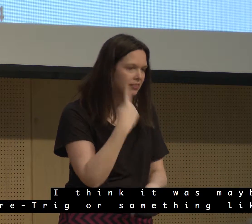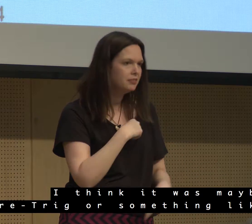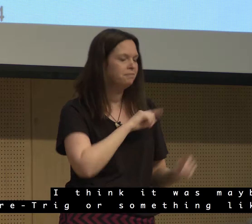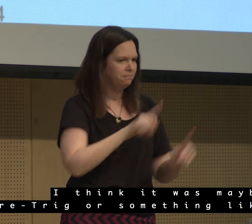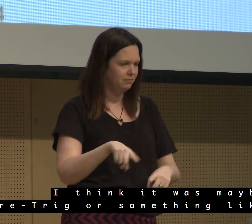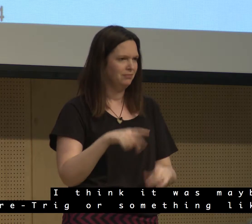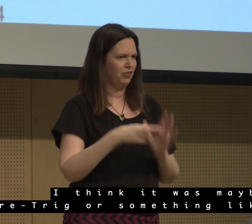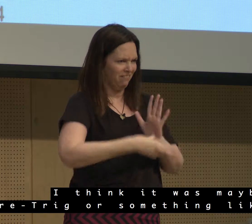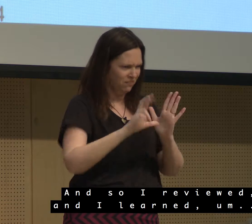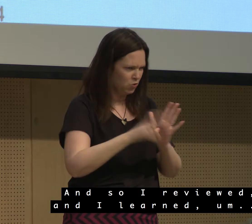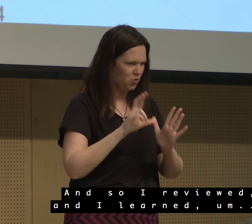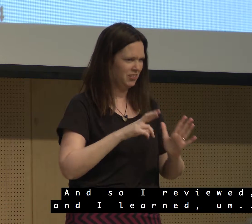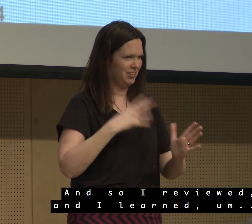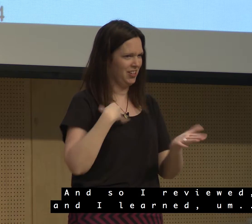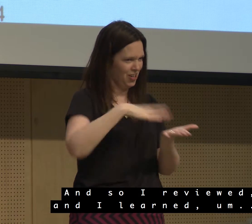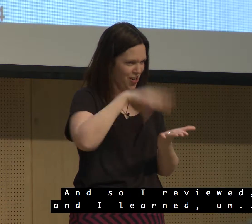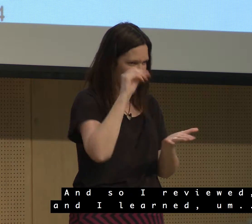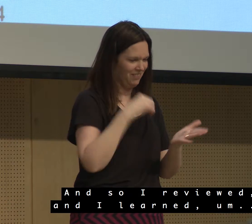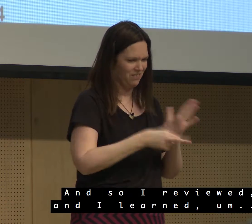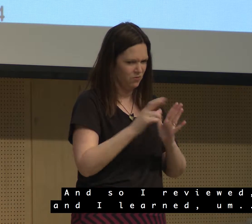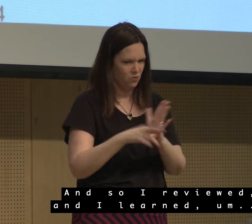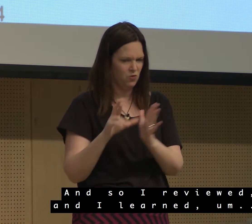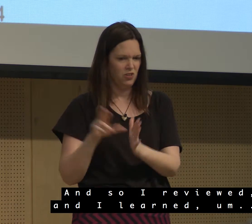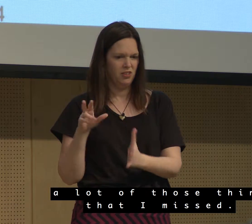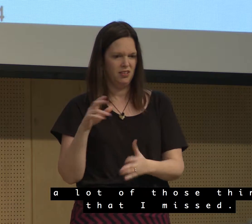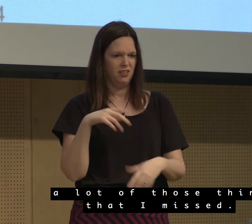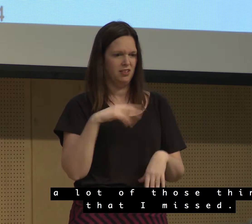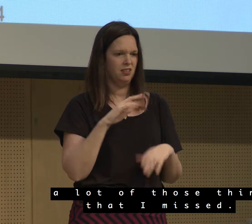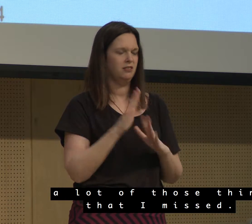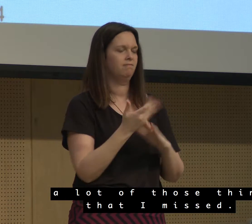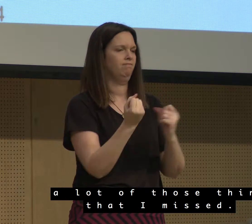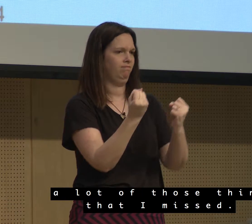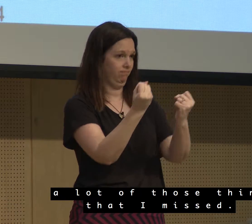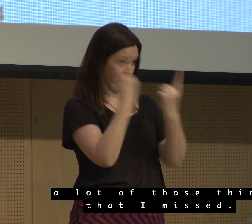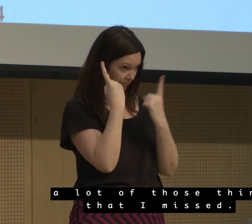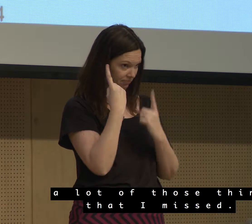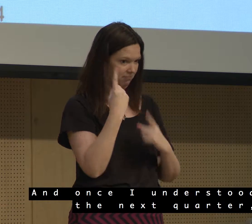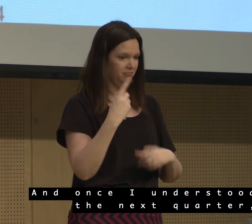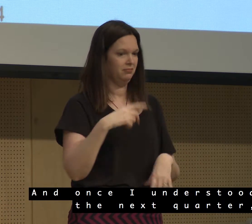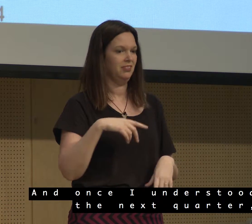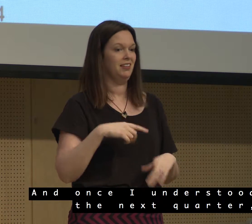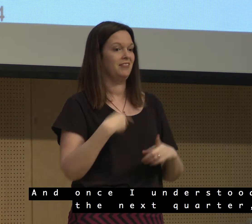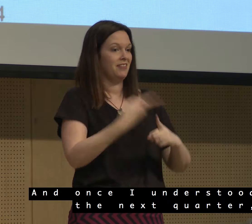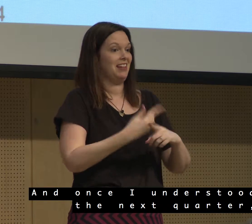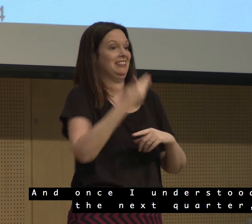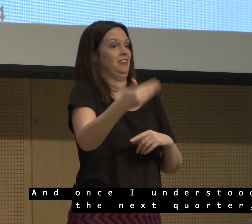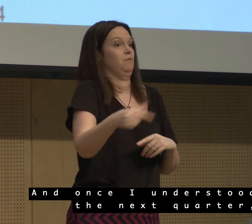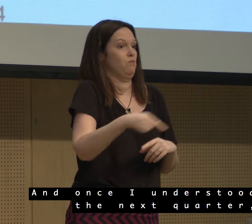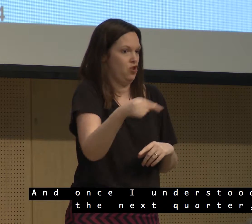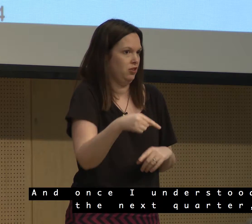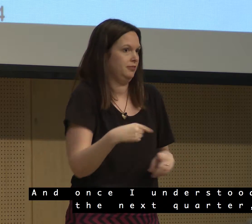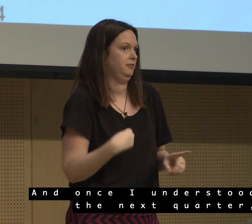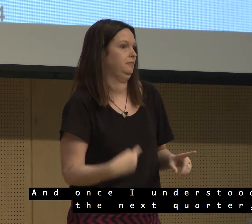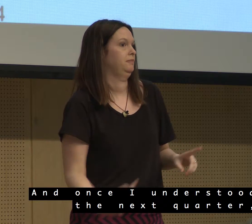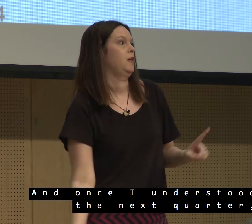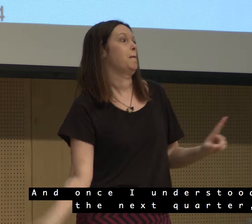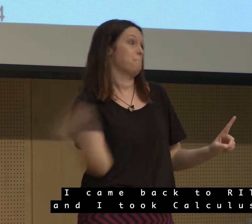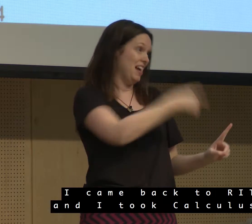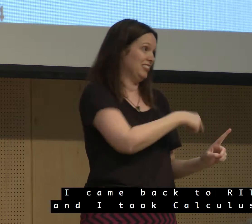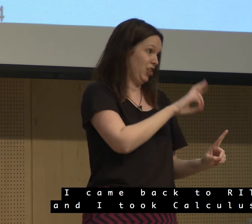pre-trig or something like that. And so I reviewed and I learned a lot of those things that I missed. And once I understood it, the next quarter, I